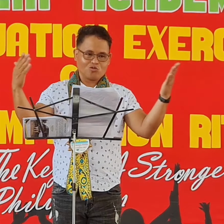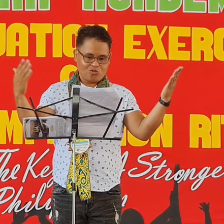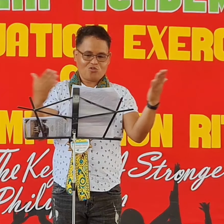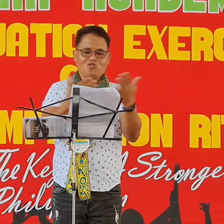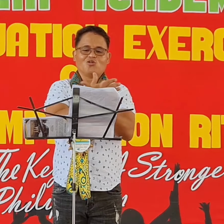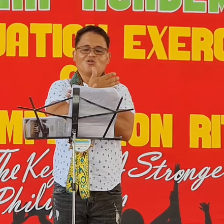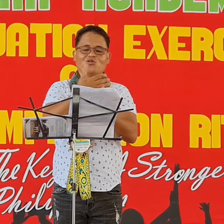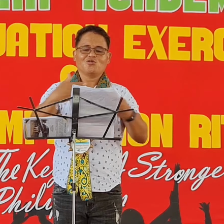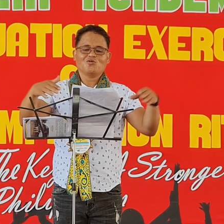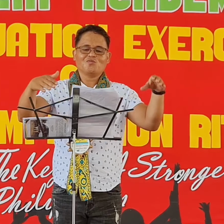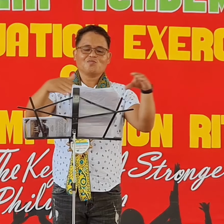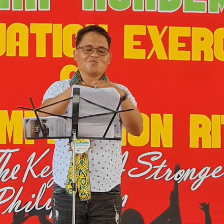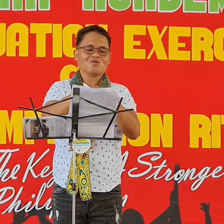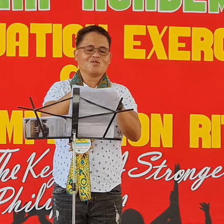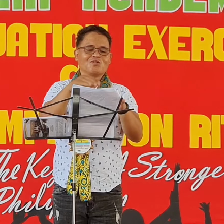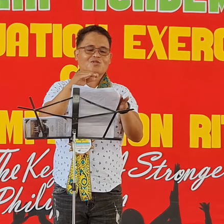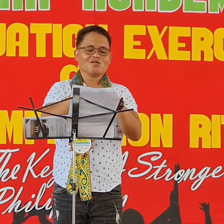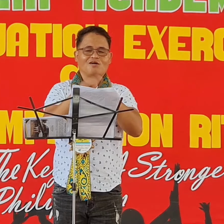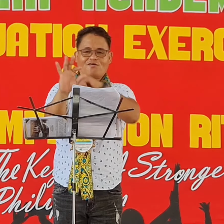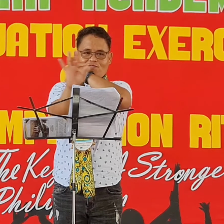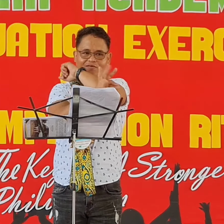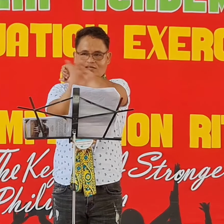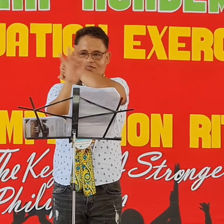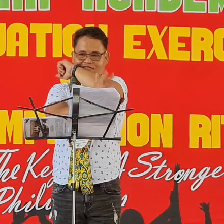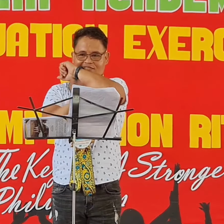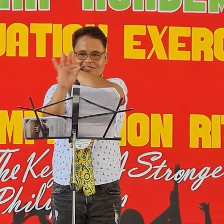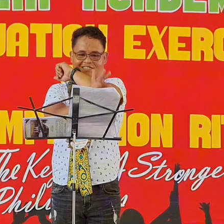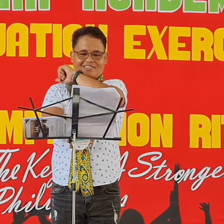My younger sister, Arlene, just married a foreigner.